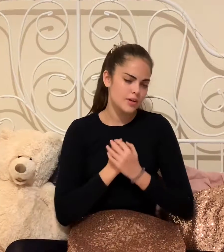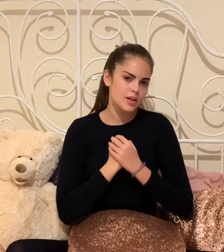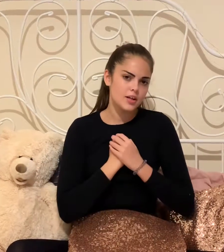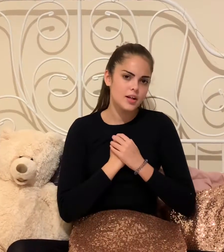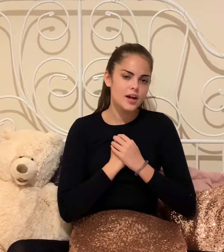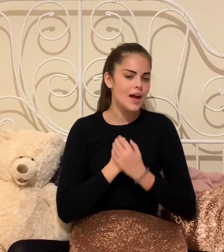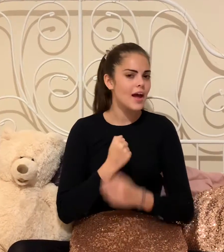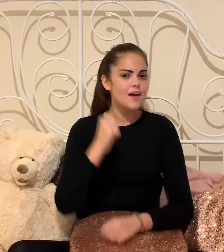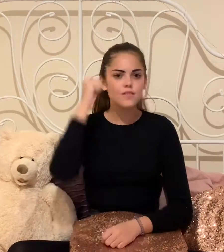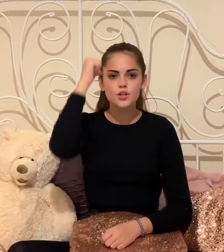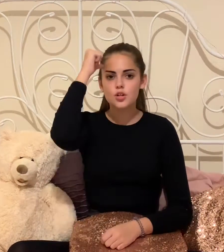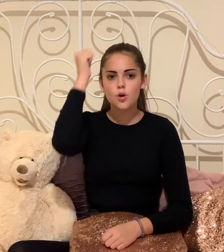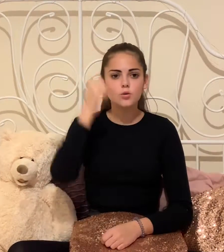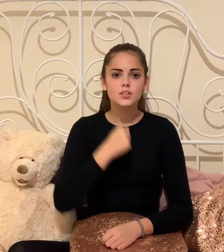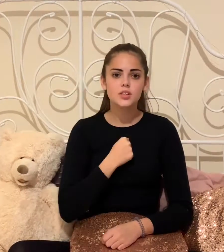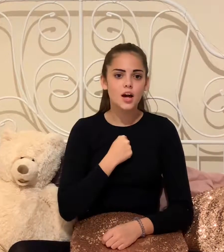it in, heaven knows I